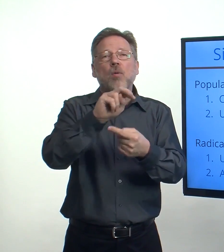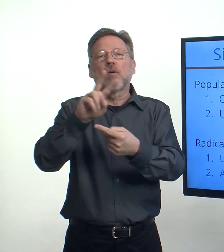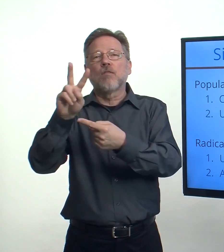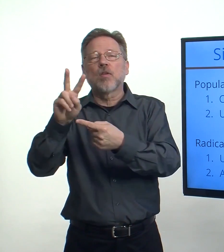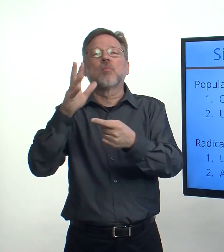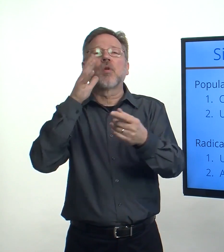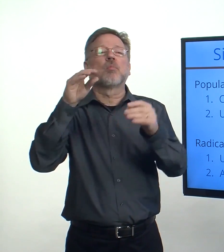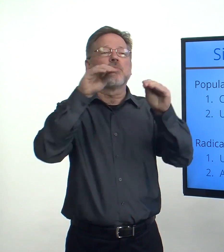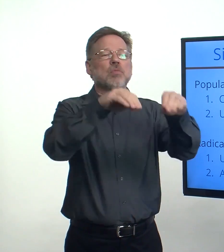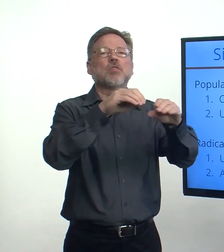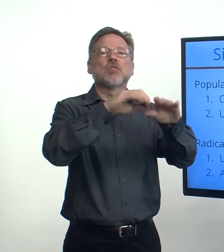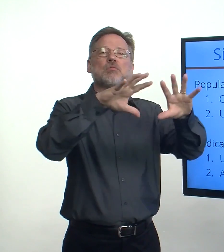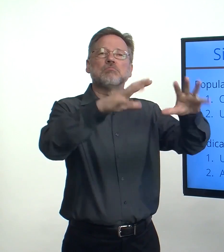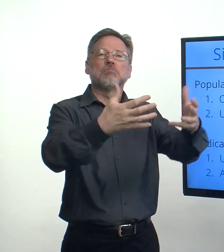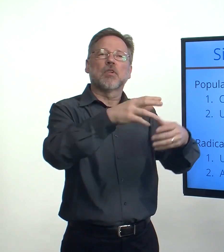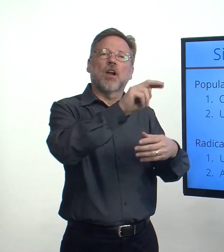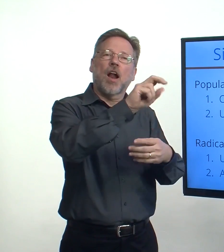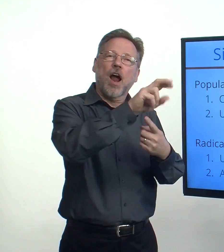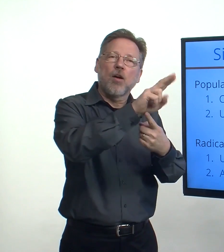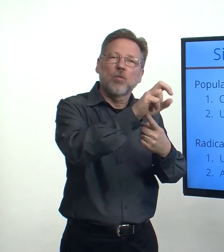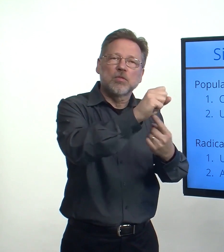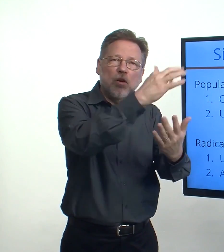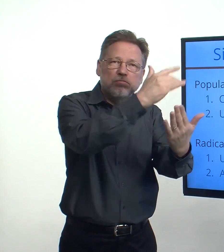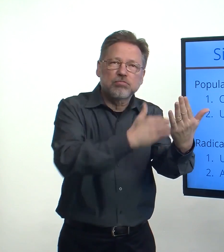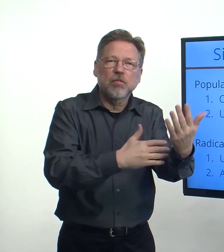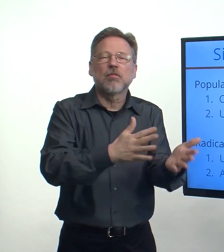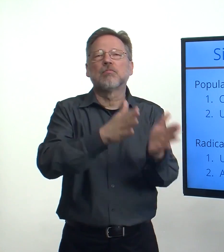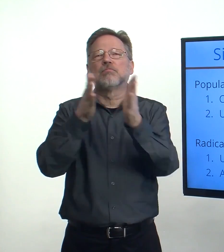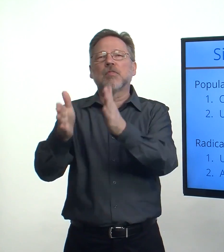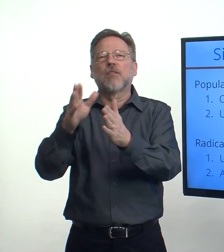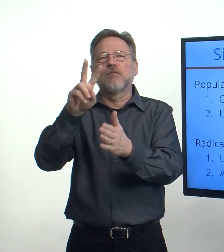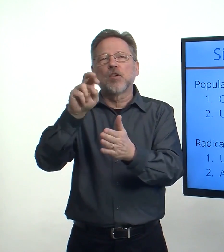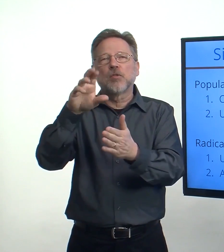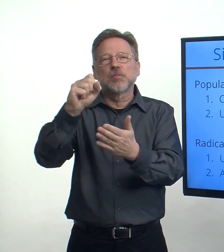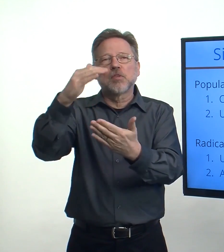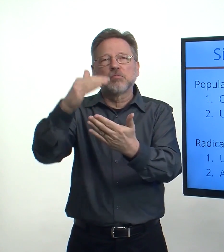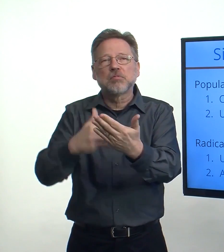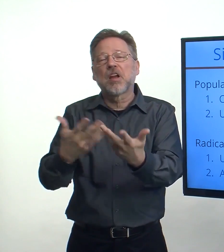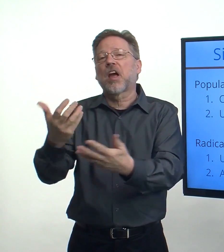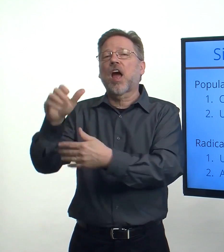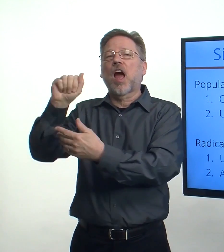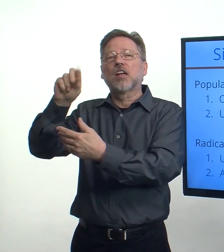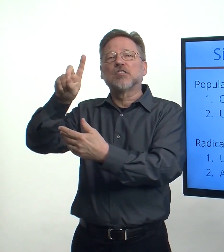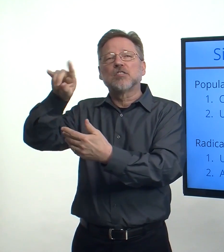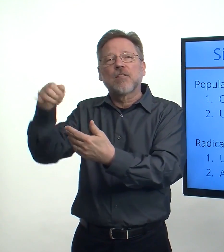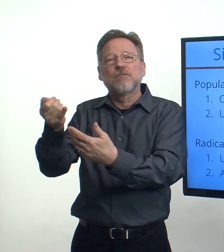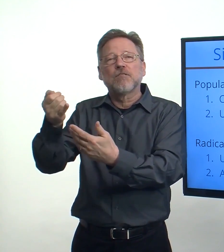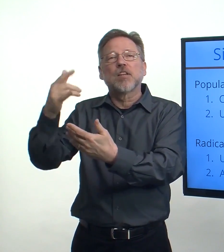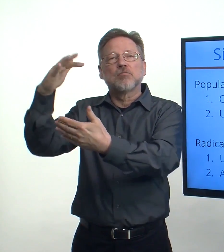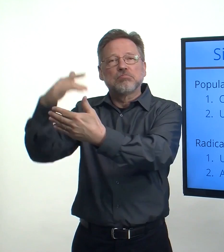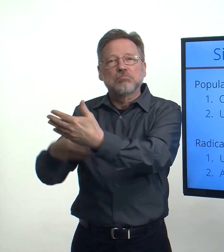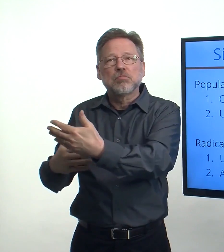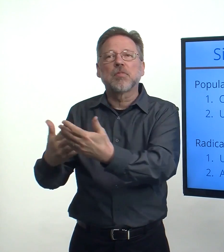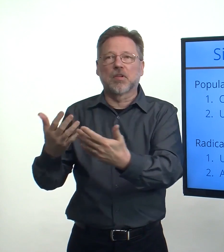of speech are grouped together into lists of nouns, verbs, adjectives, etc.